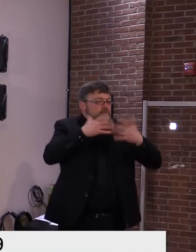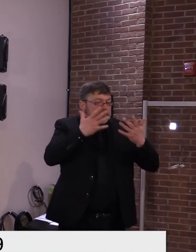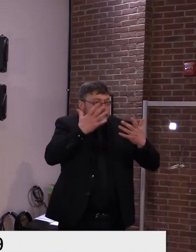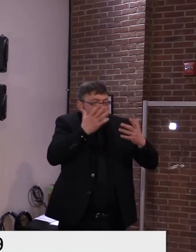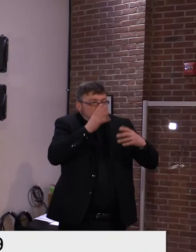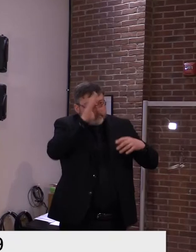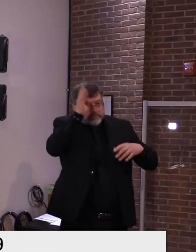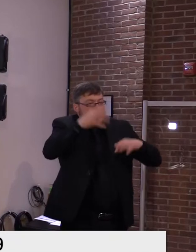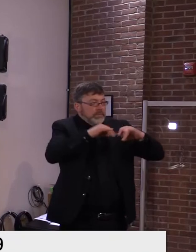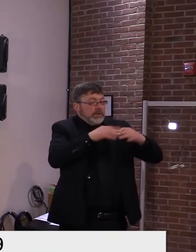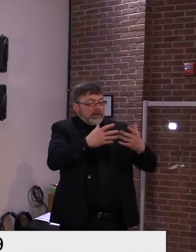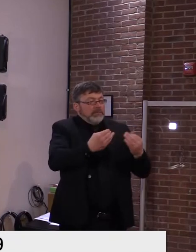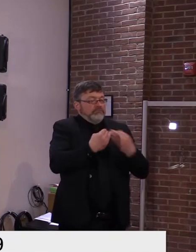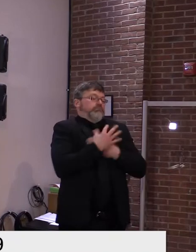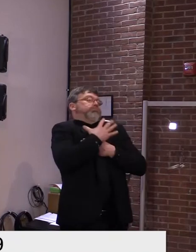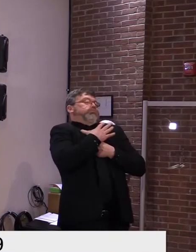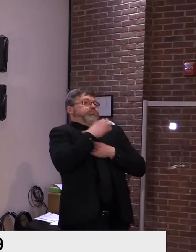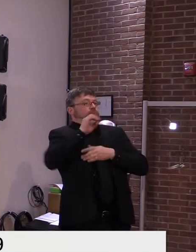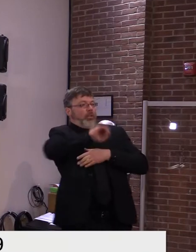of reasons